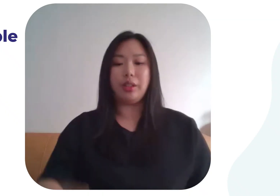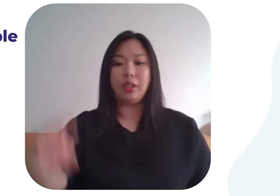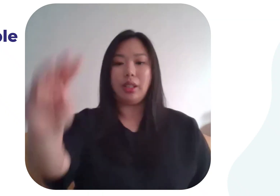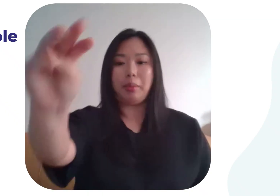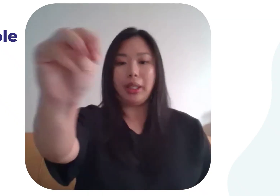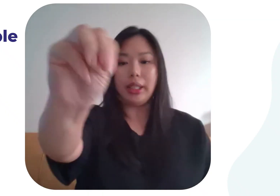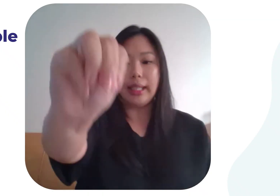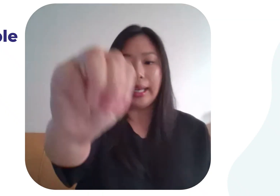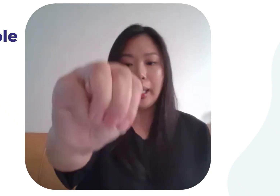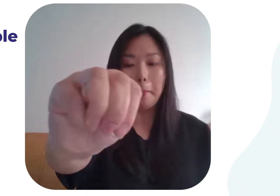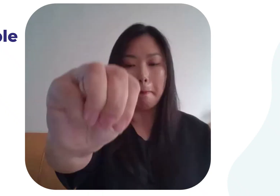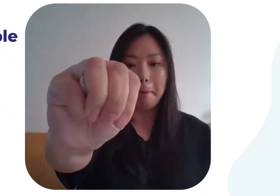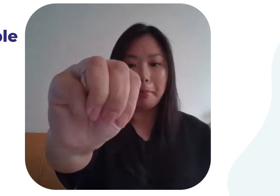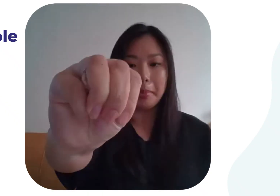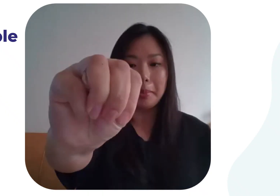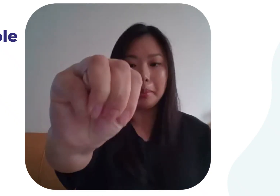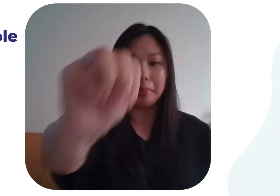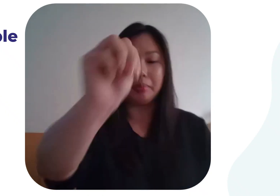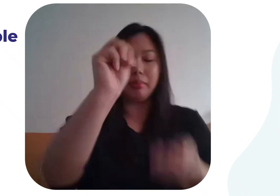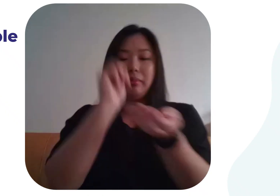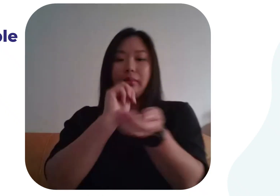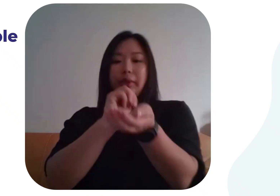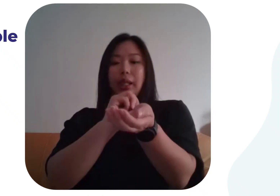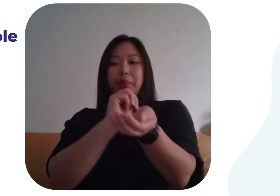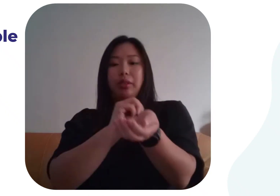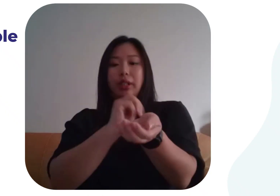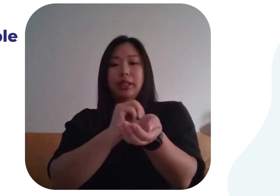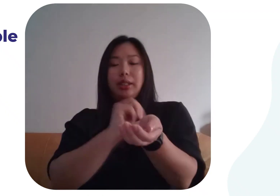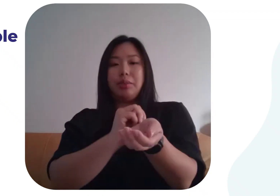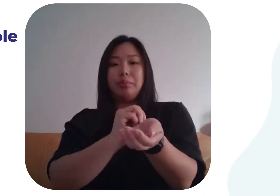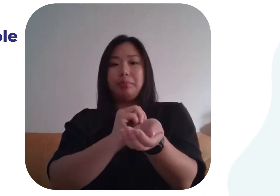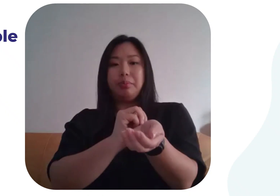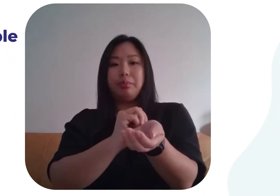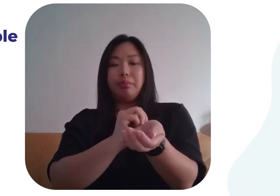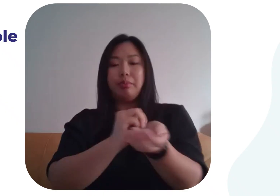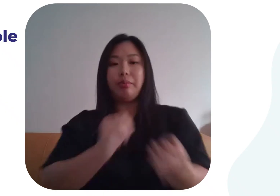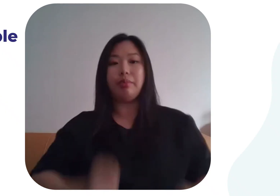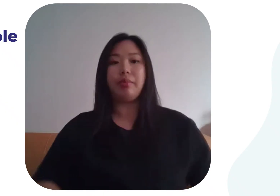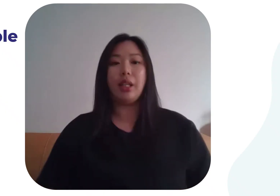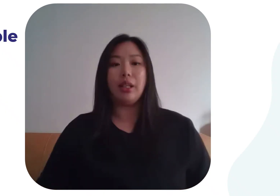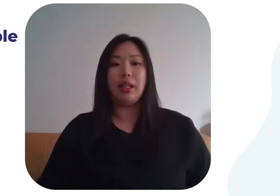Doctor, make an M, tap your wrist.